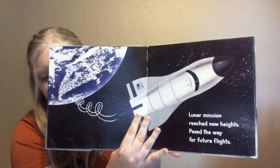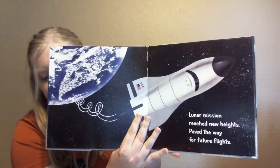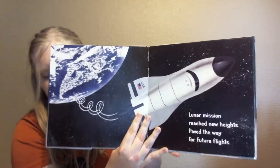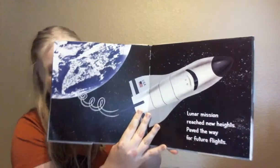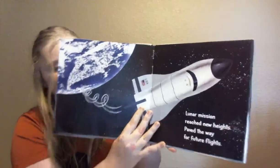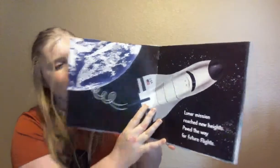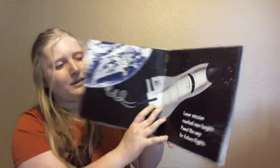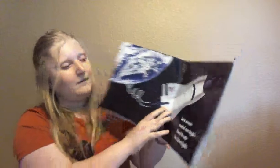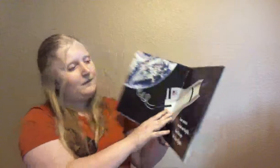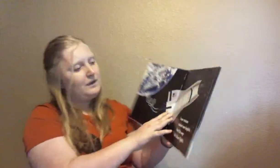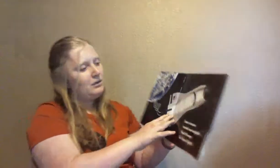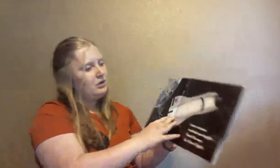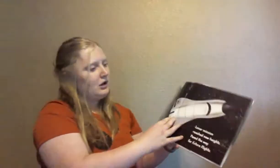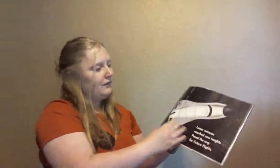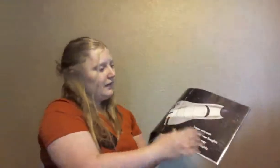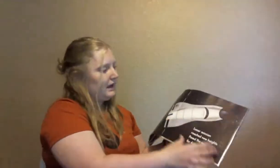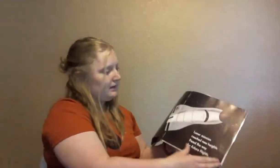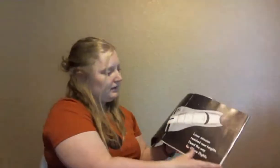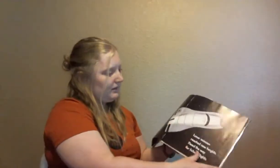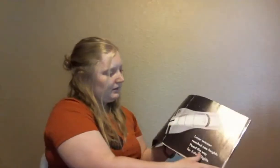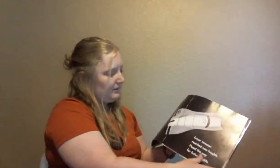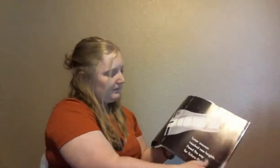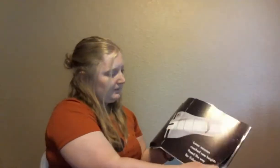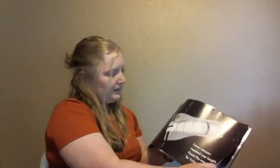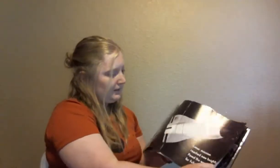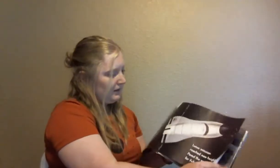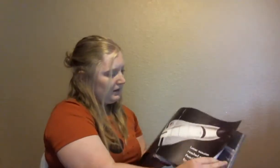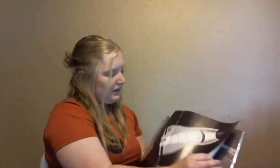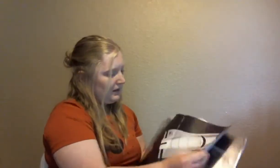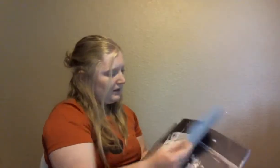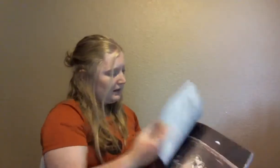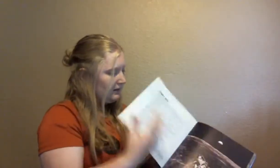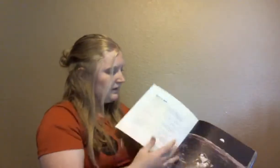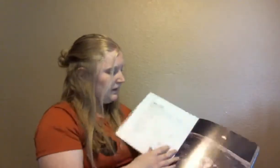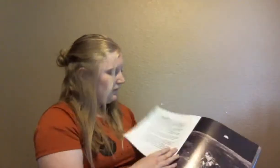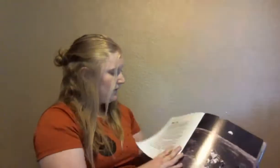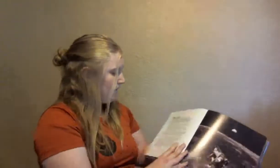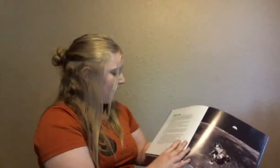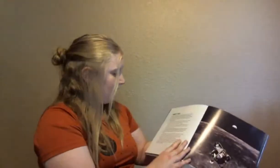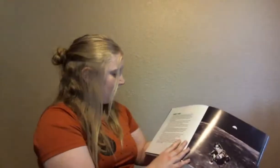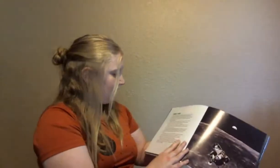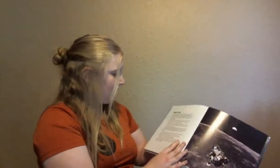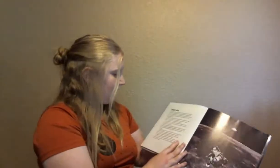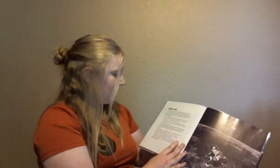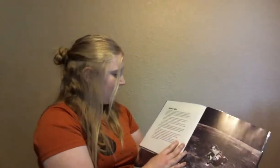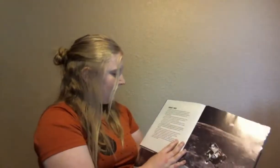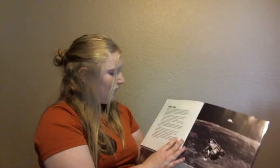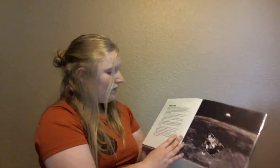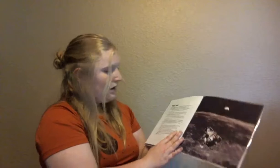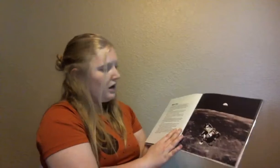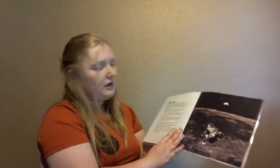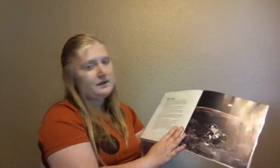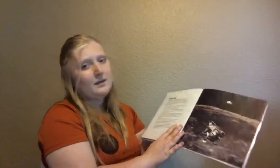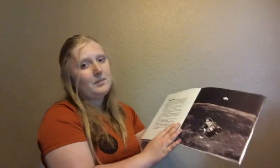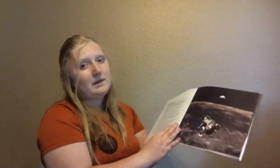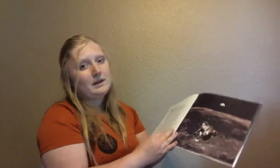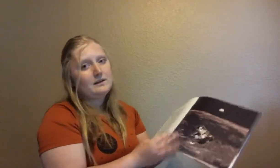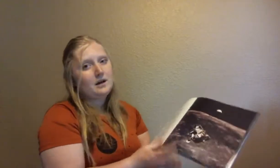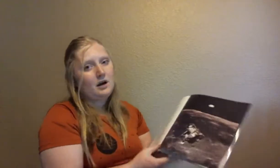So they're going to be future flights. Let's see what's next. All done, but there is an